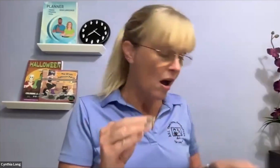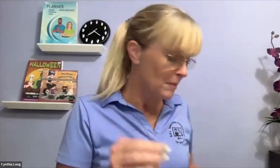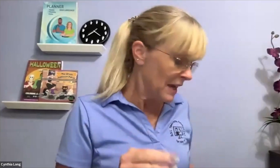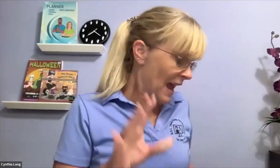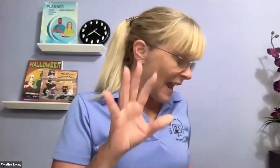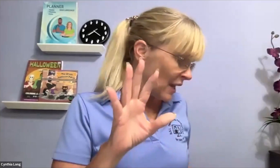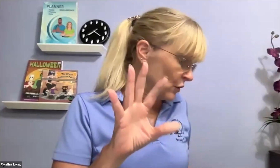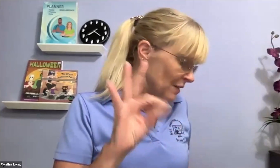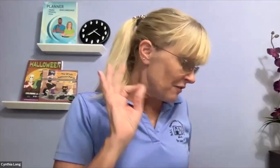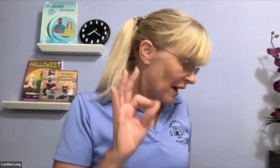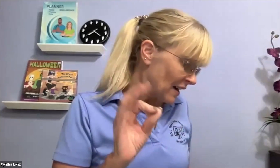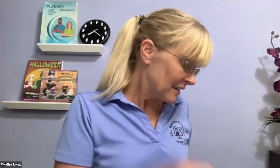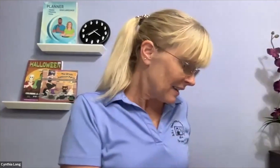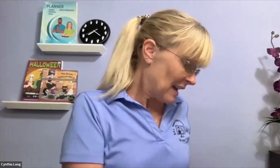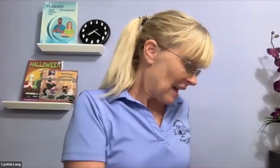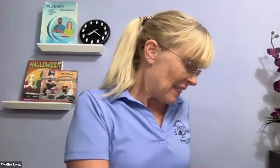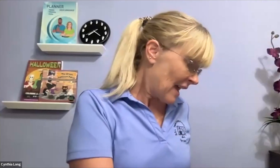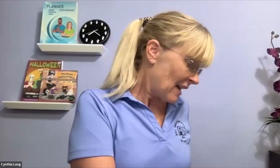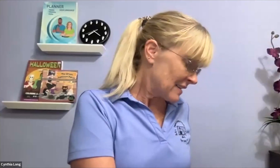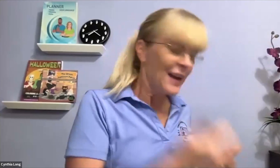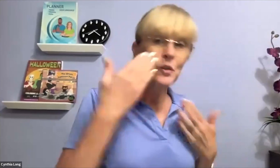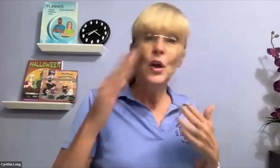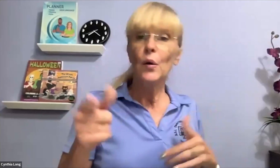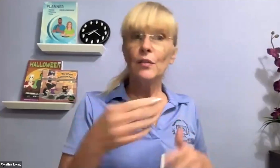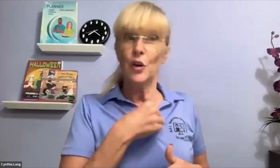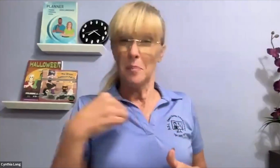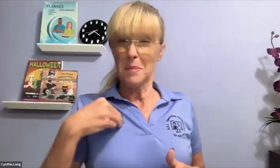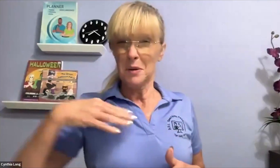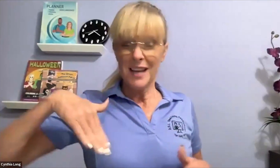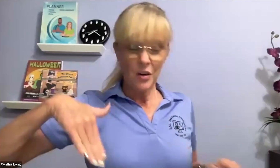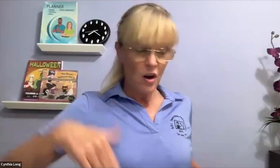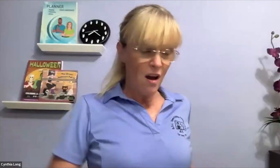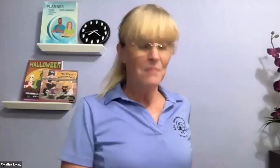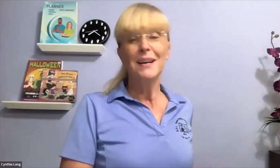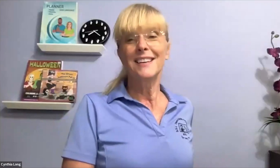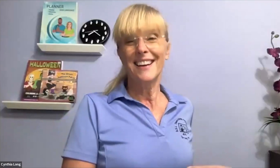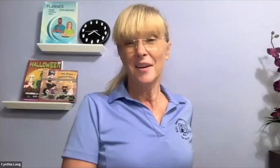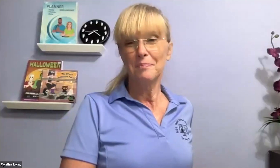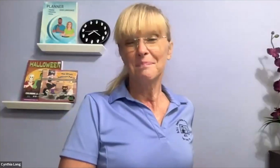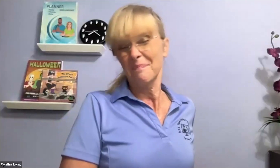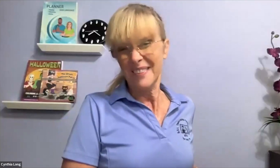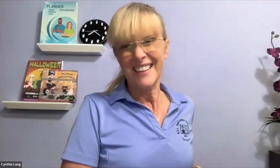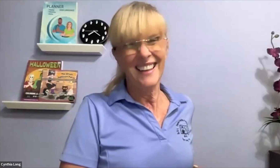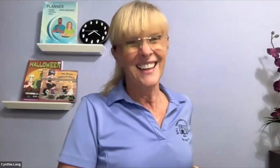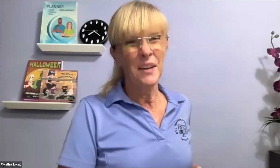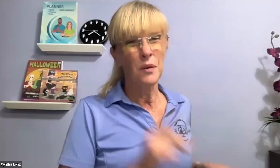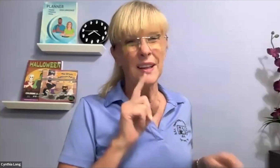ASLTeachingResources.com. And you can find that, I don't know if you're a member yet or not, but it